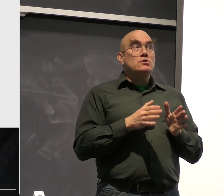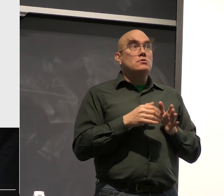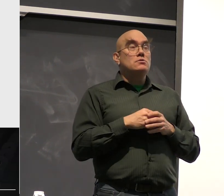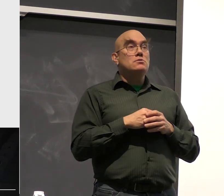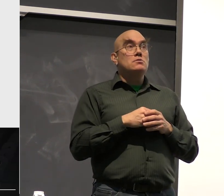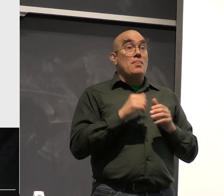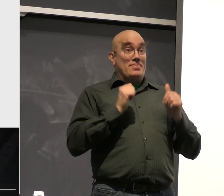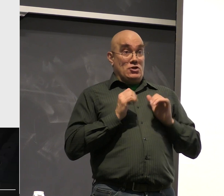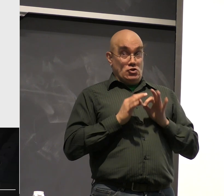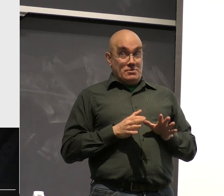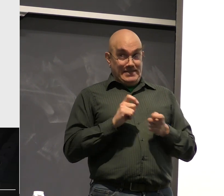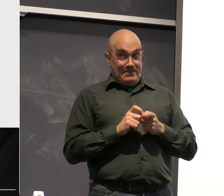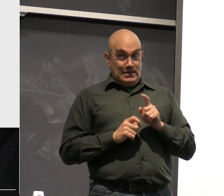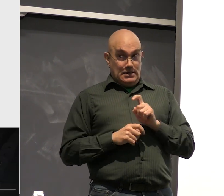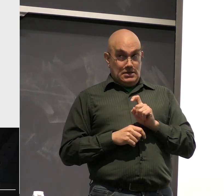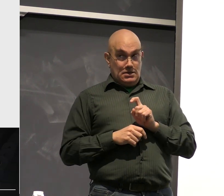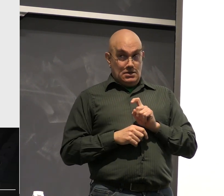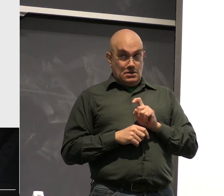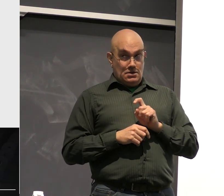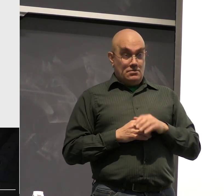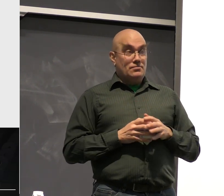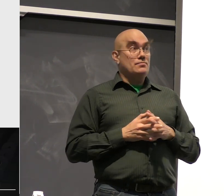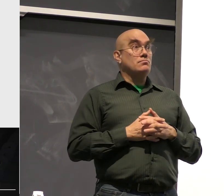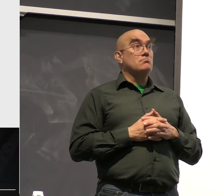hearing interpreters. Theater interpreters specifically? Yes.